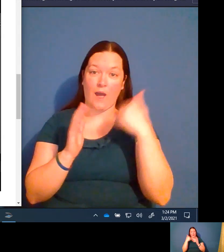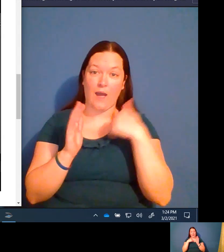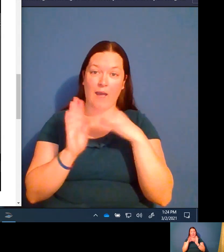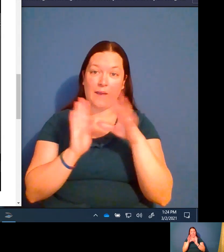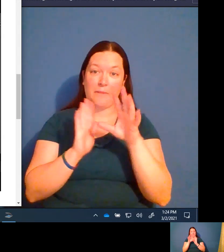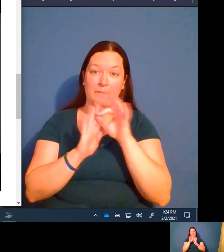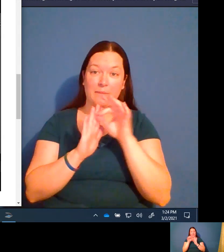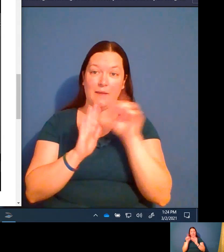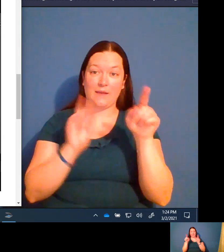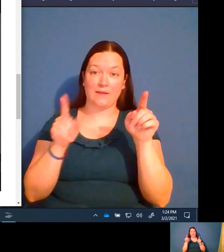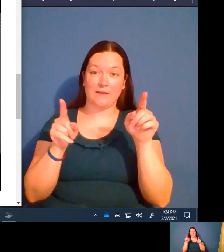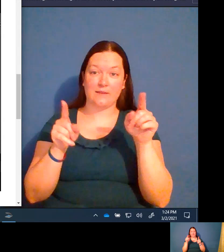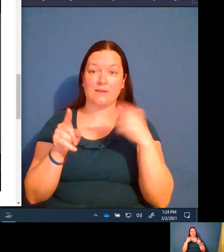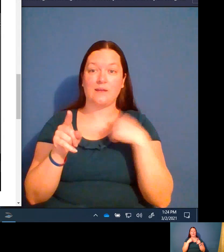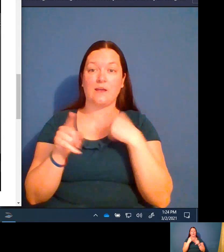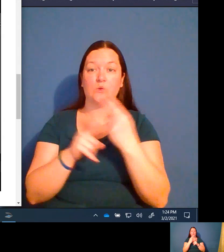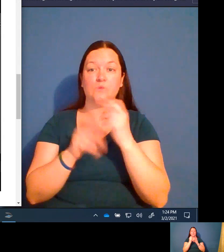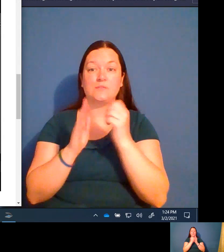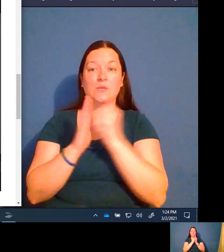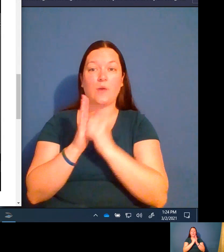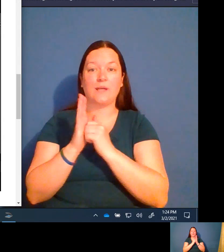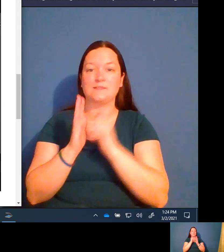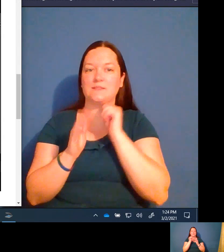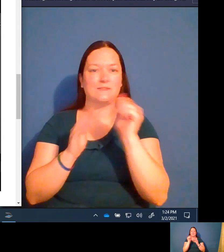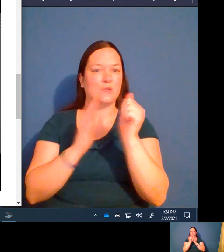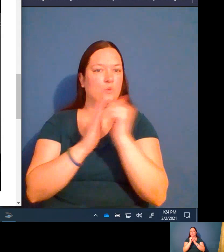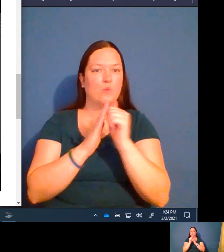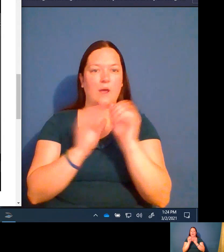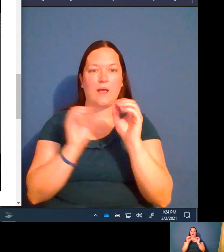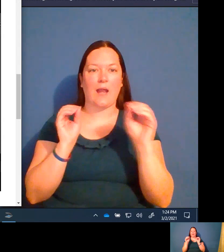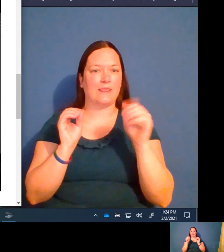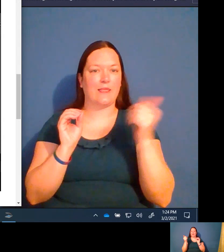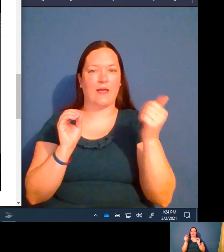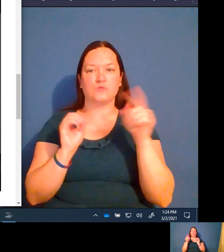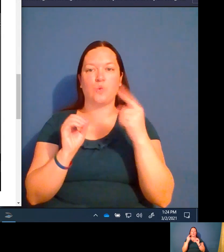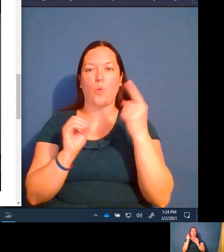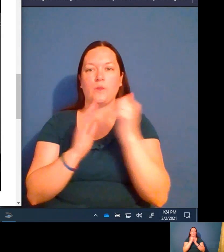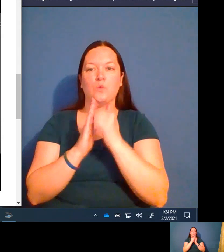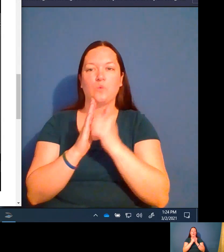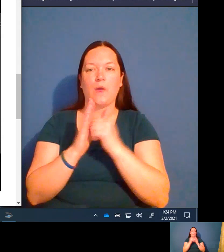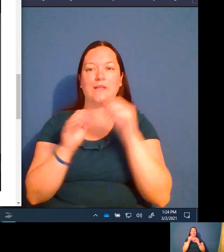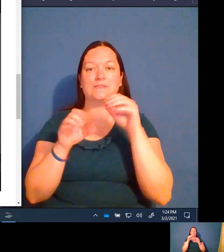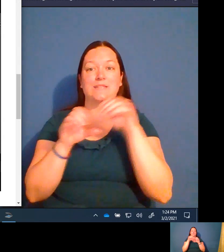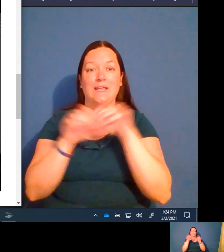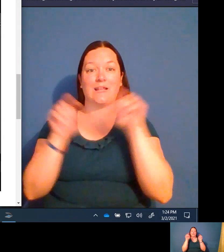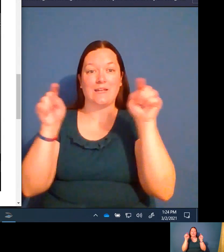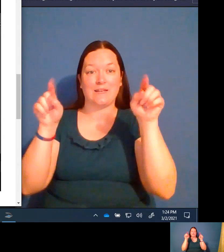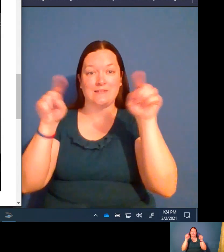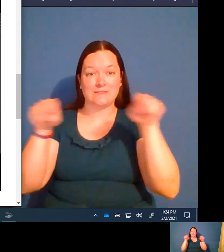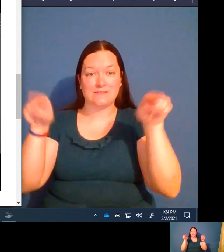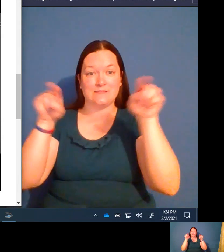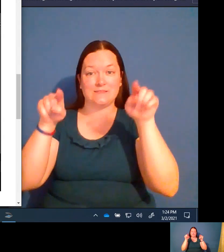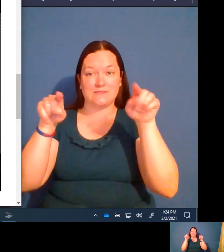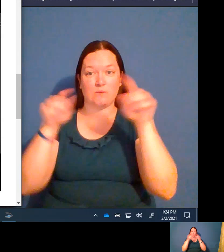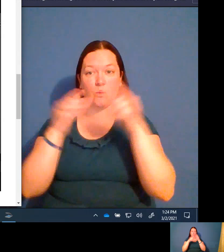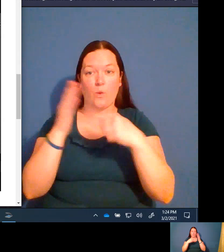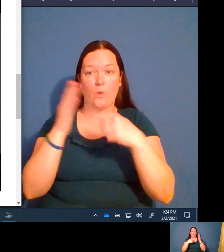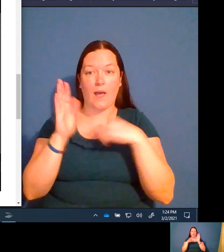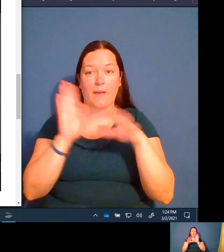these is with these selected and I use the eraser tool, it won't erase anything else. It'll only erase what is selected. Alright,